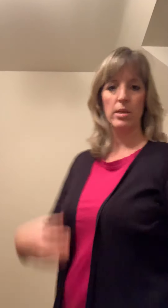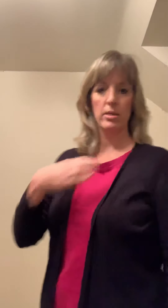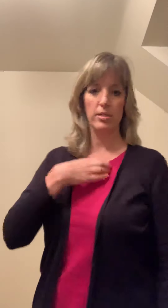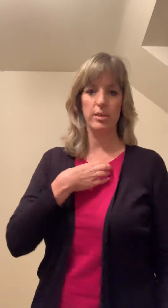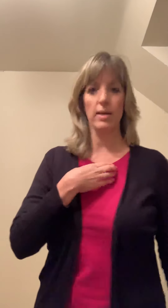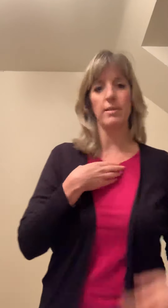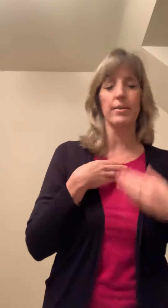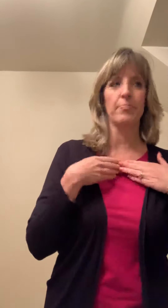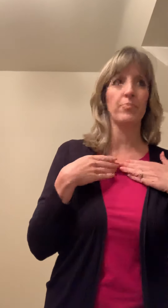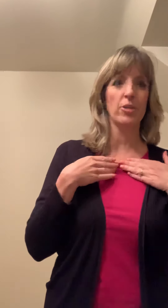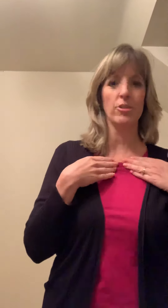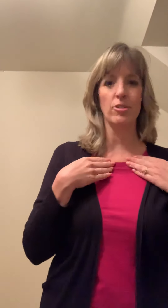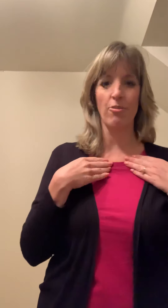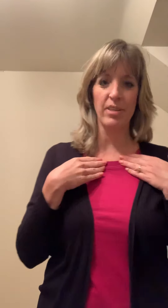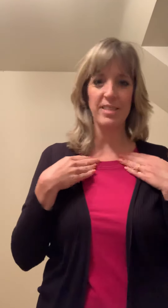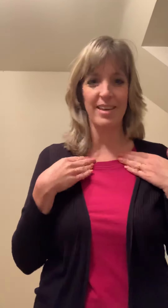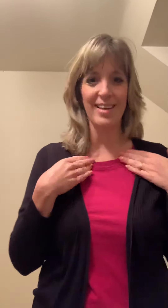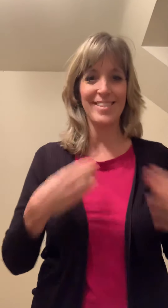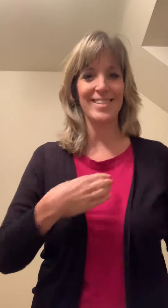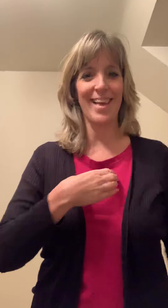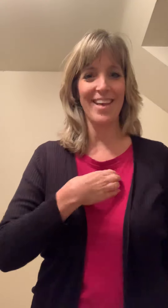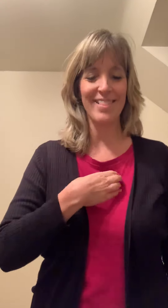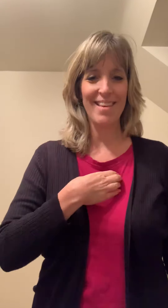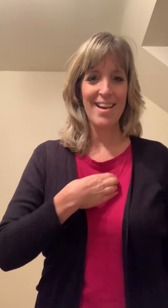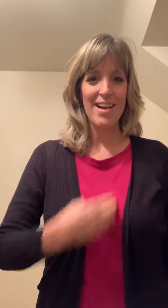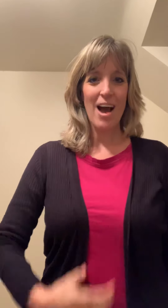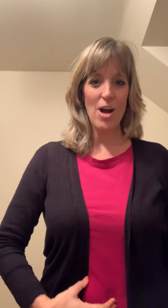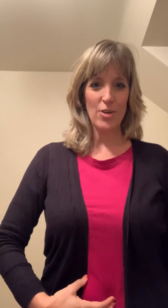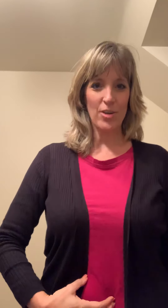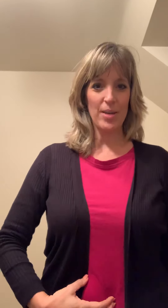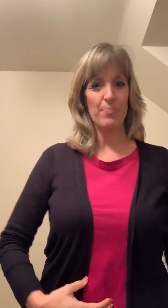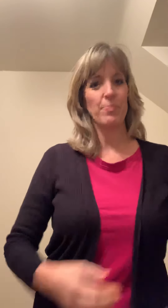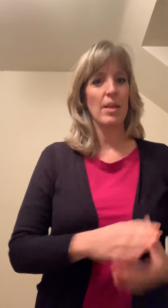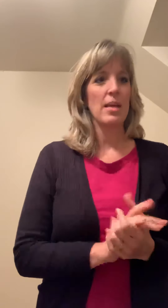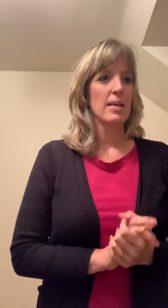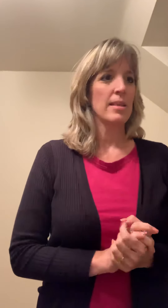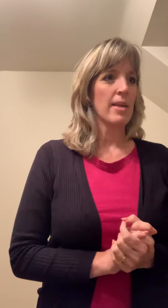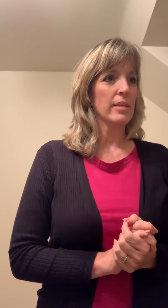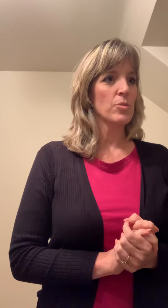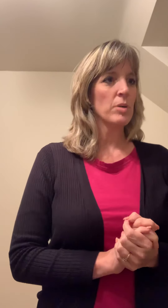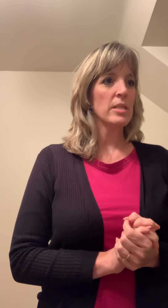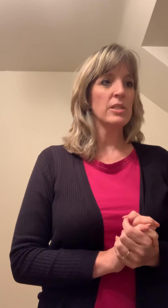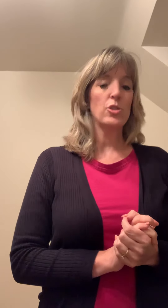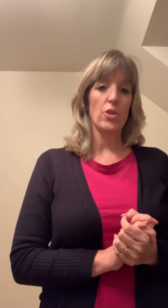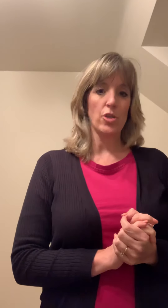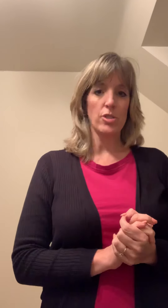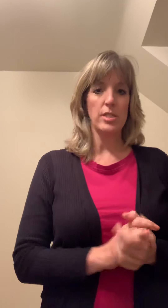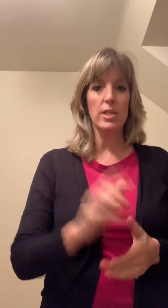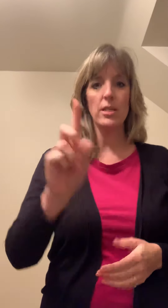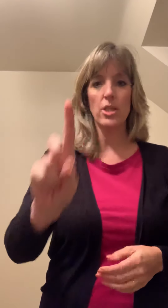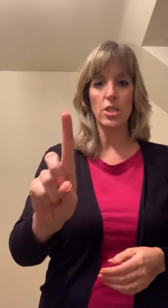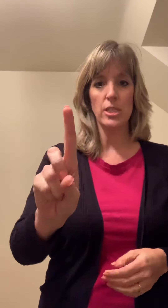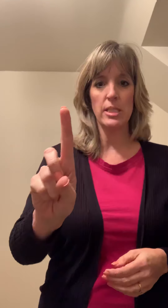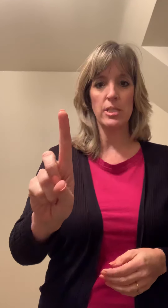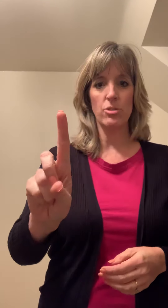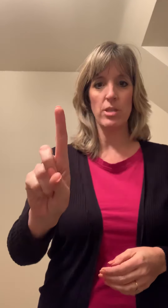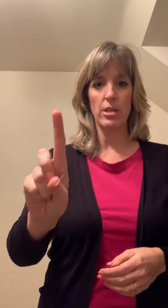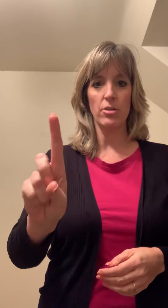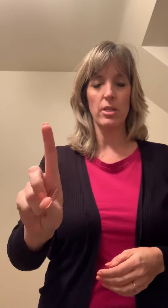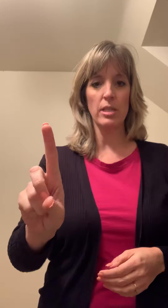It's like your esophagus, I guess, okay, hungry. The next one is thirsty. Thirsty is you take your index